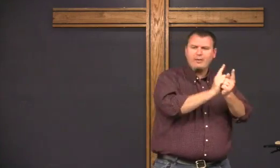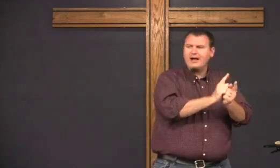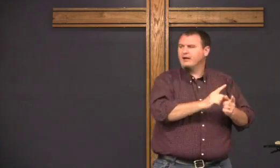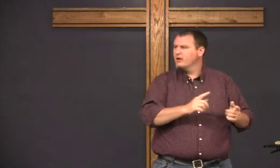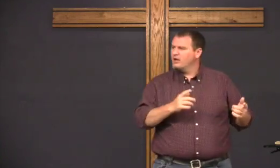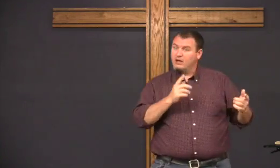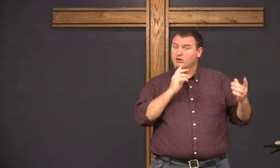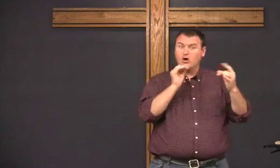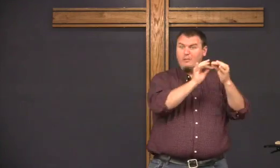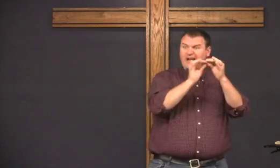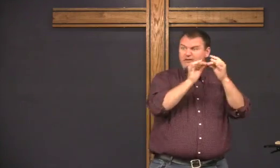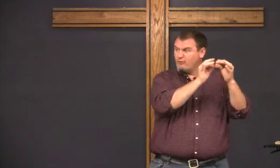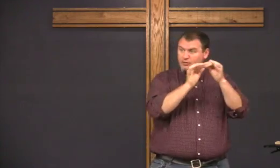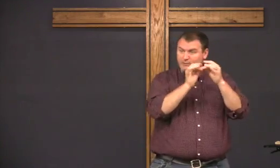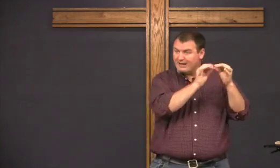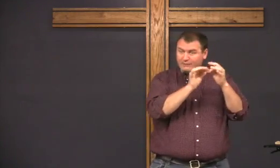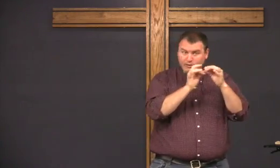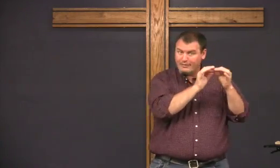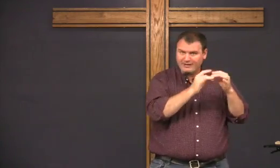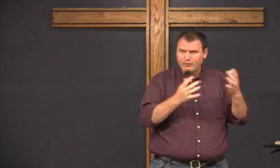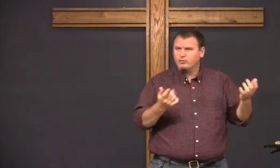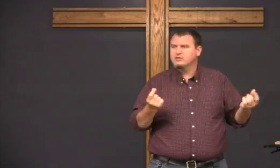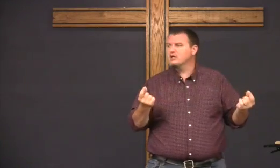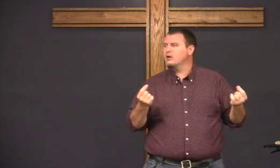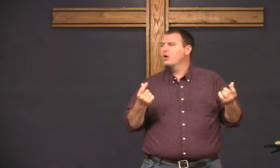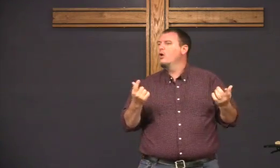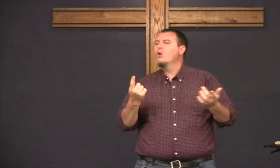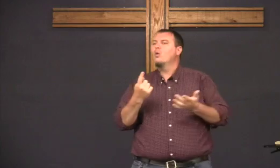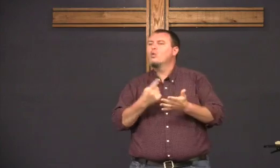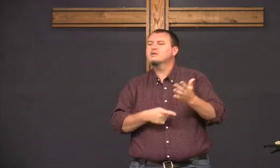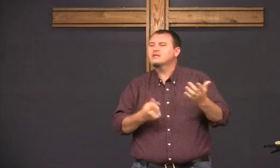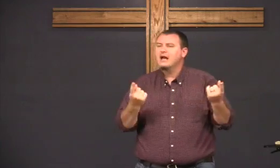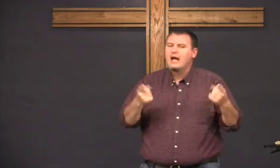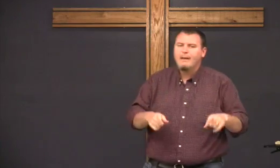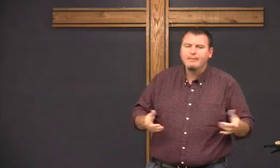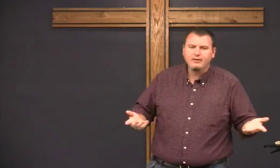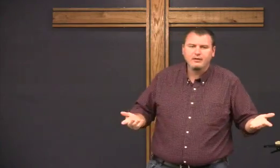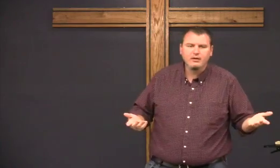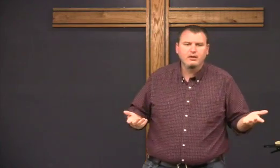go back and forth and back and forth and back and forth. What's gonna happen?